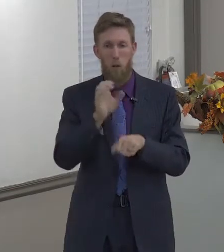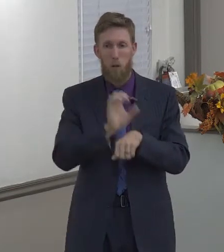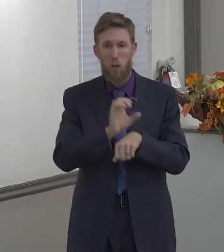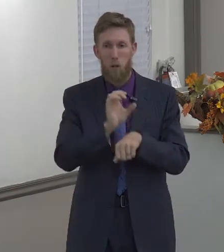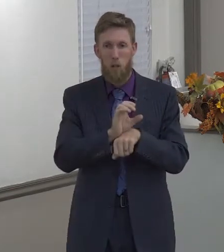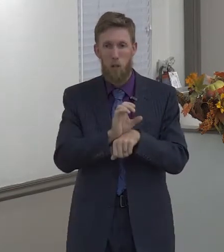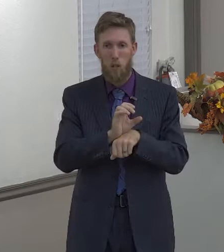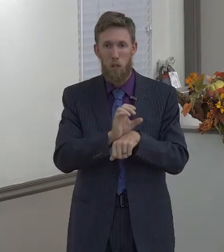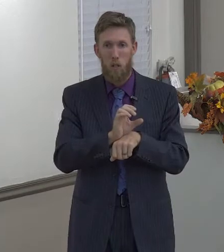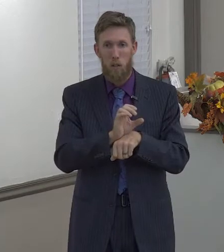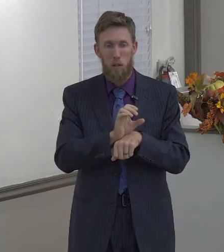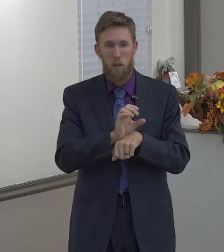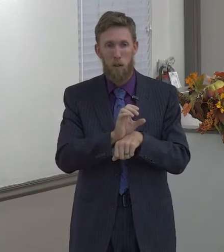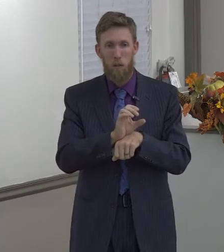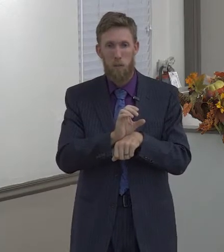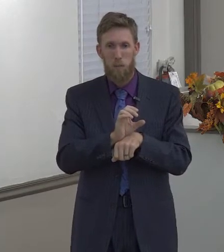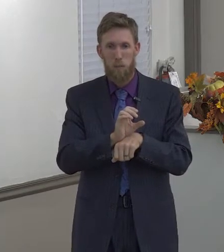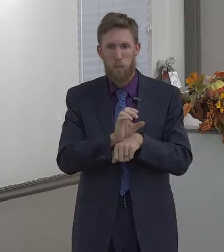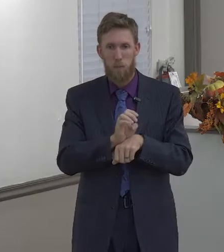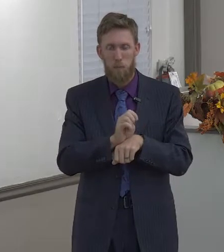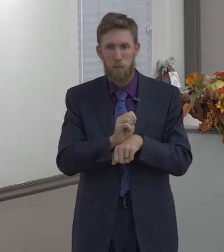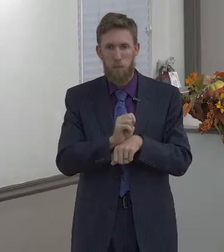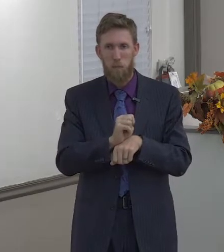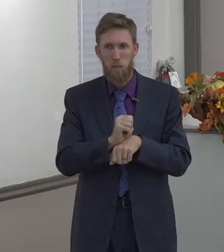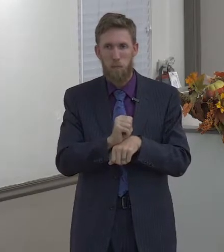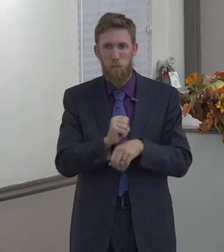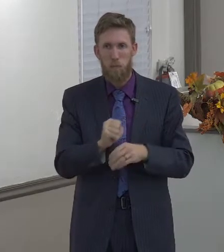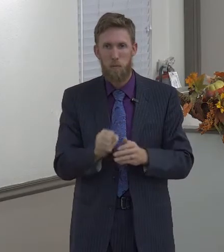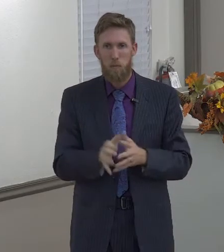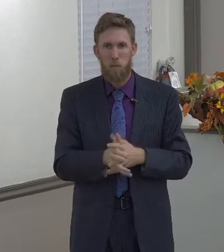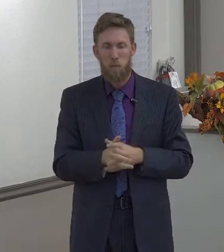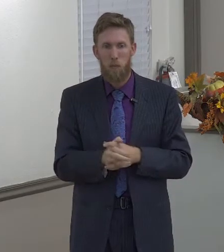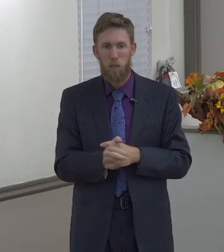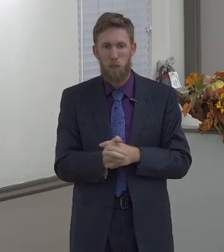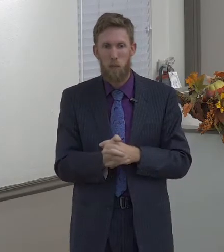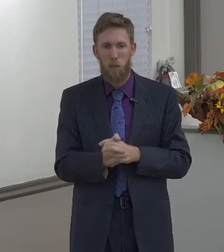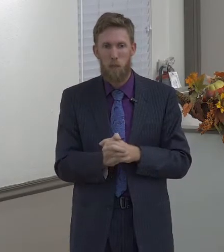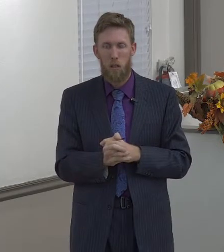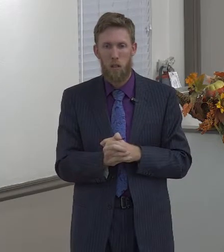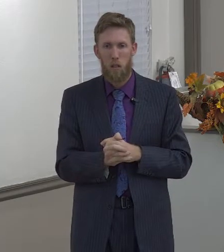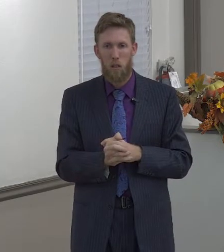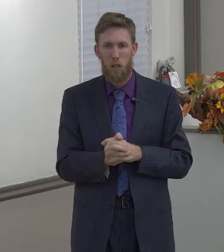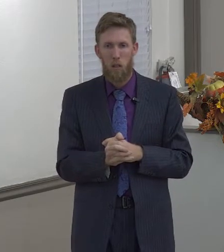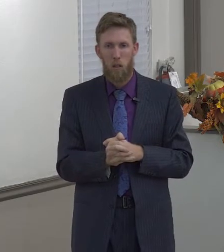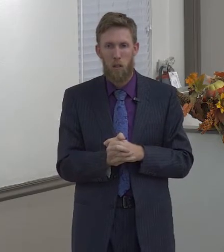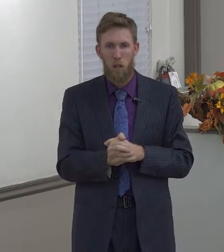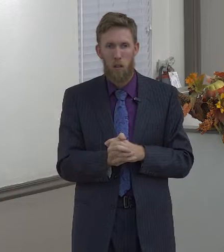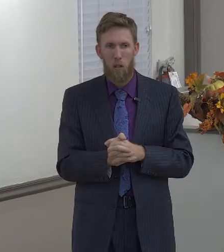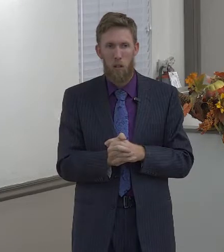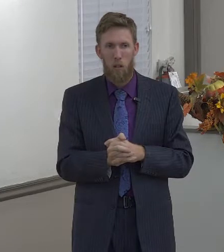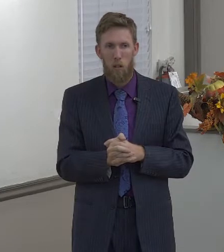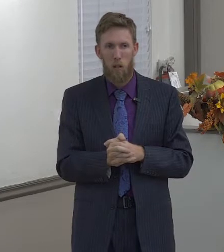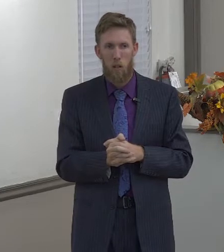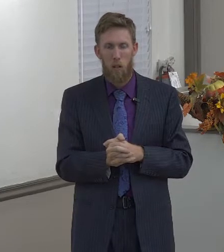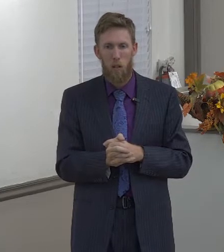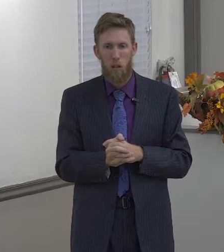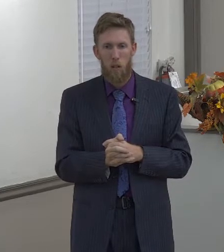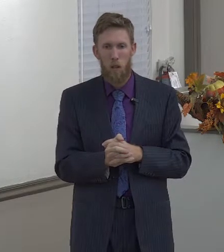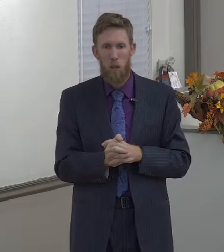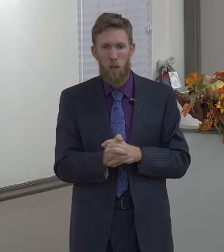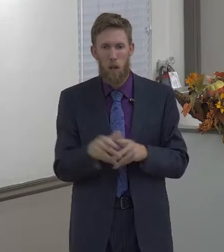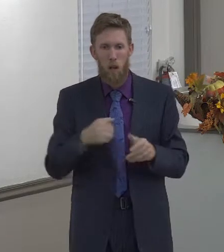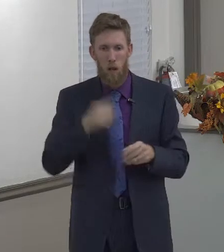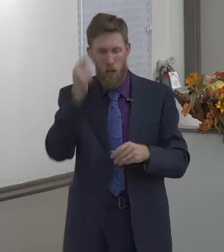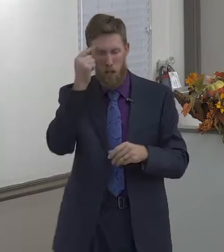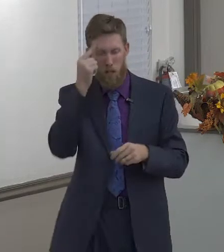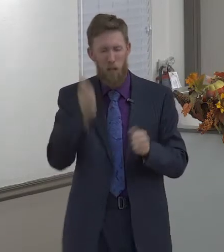full working power that God has provided or that God wants the body to operate in. There's somebody that has a